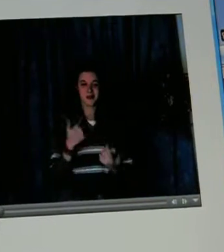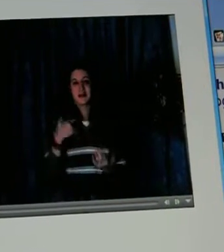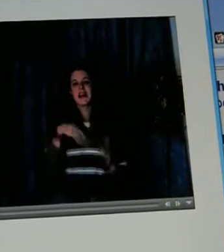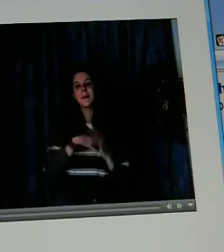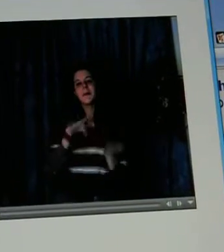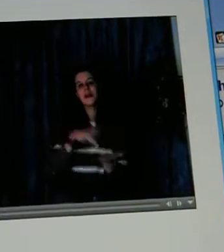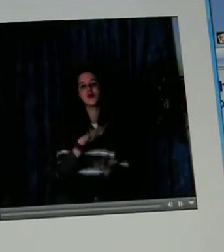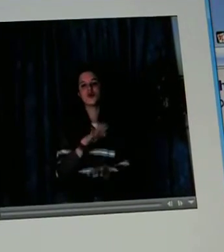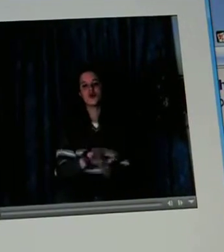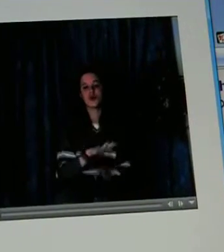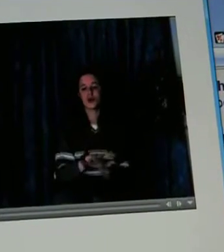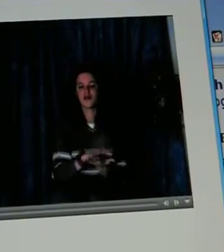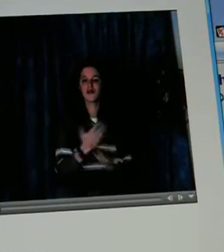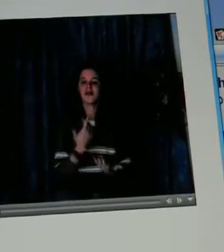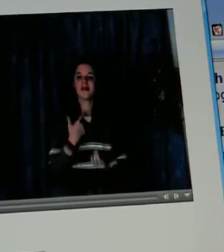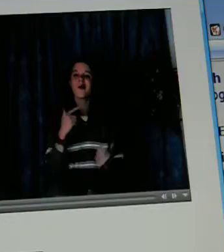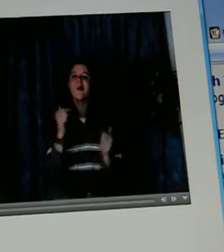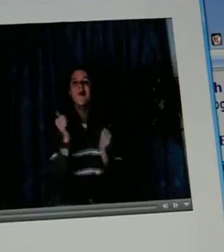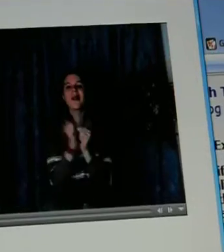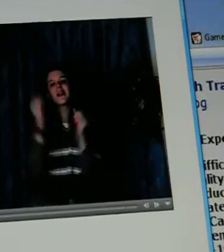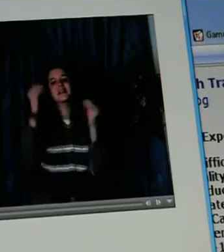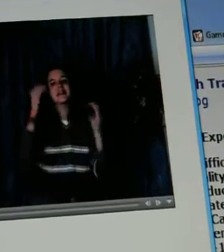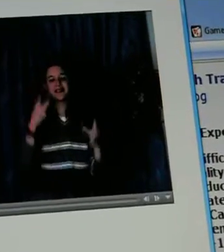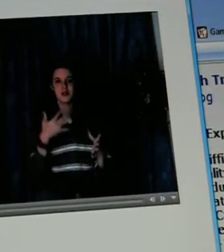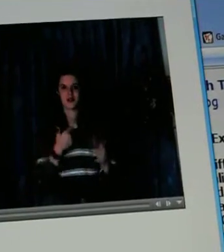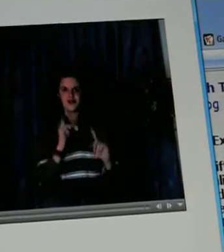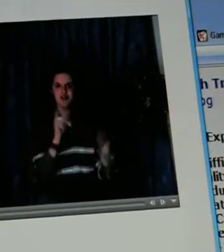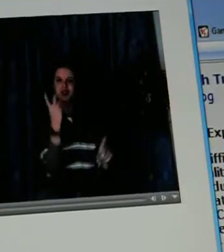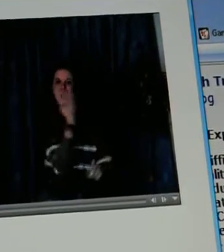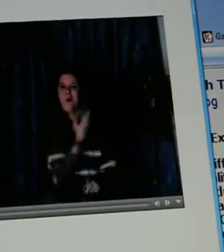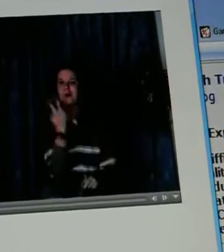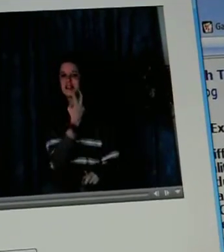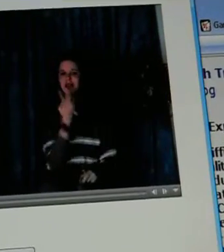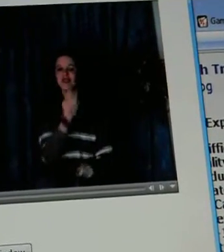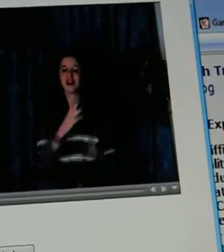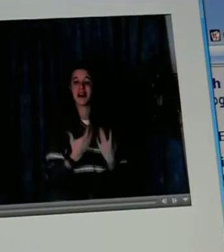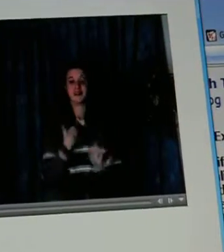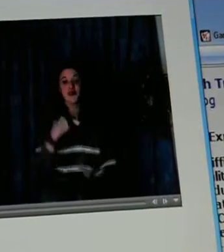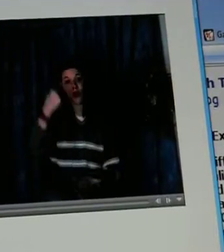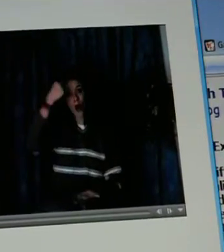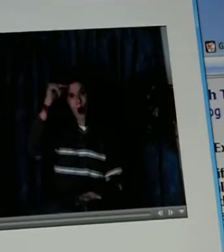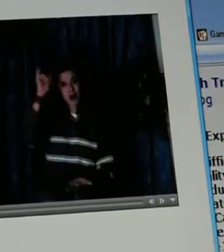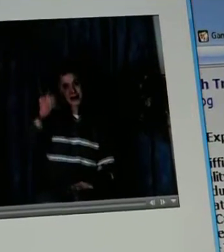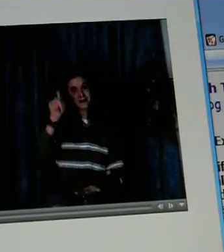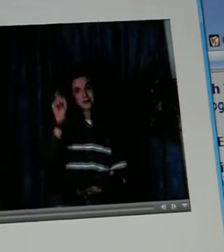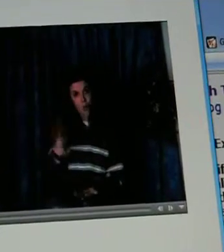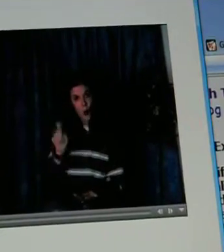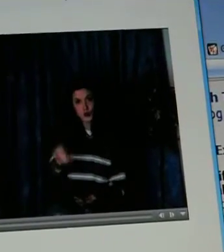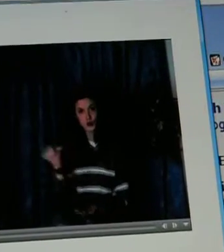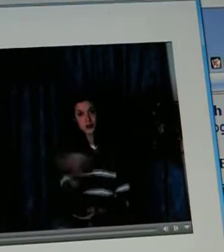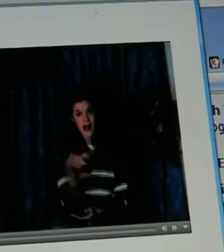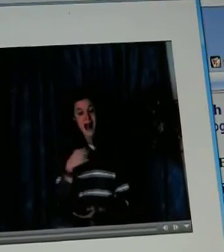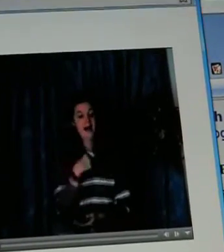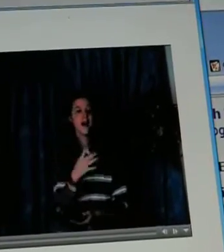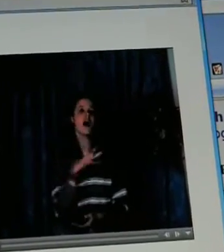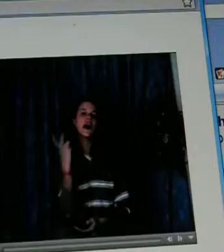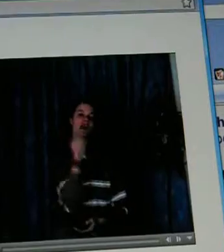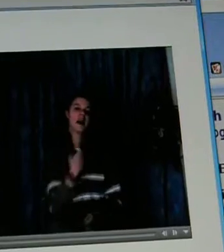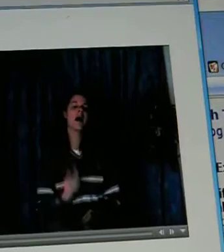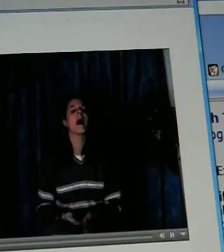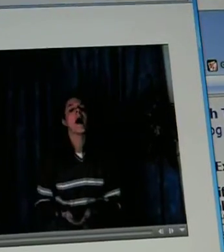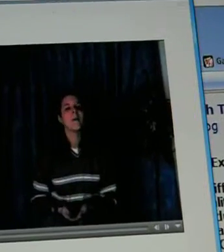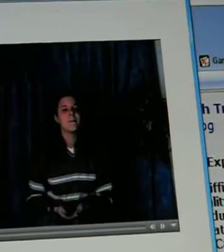So I want to tell you a story about my experience in middle school. I was involved in a class where the teacher taught